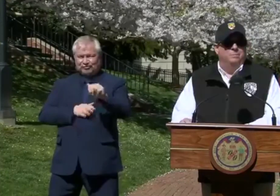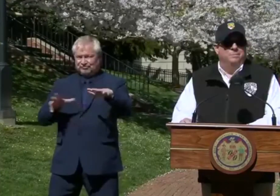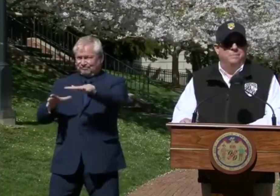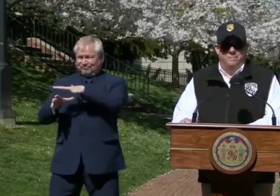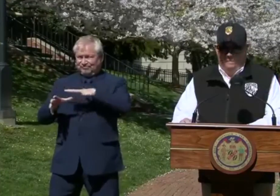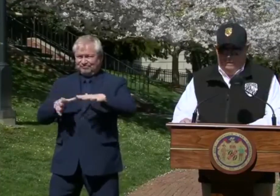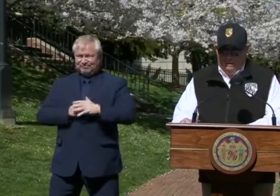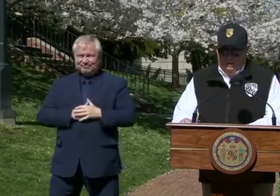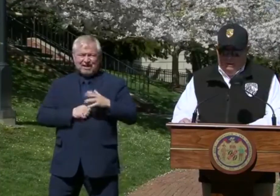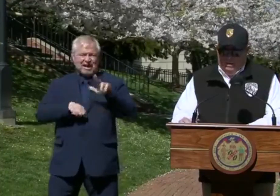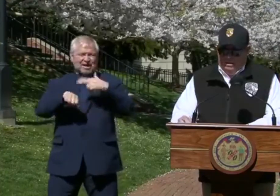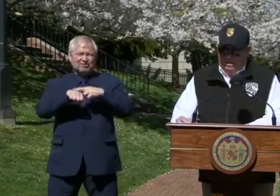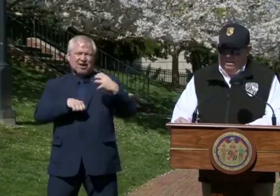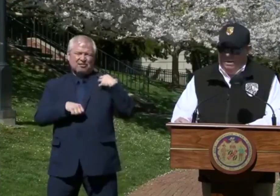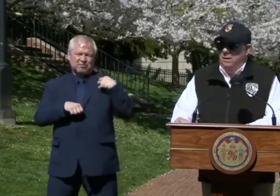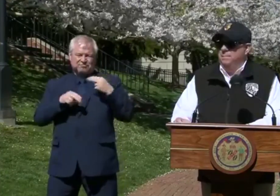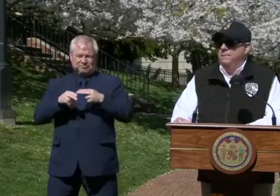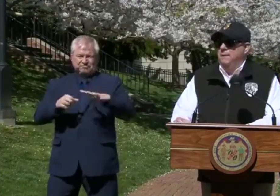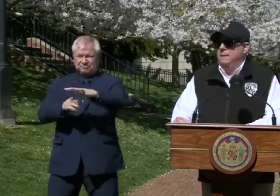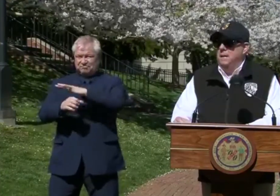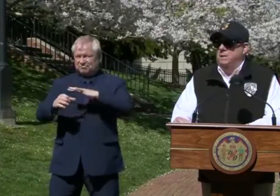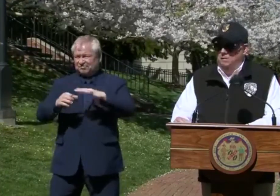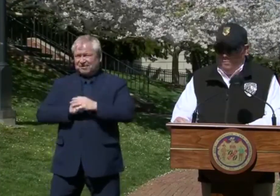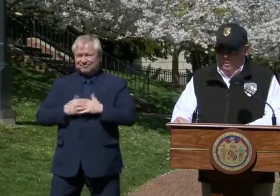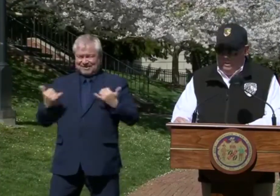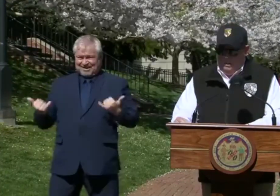capital. There are currently